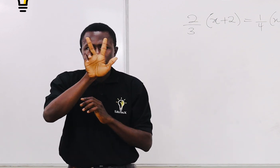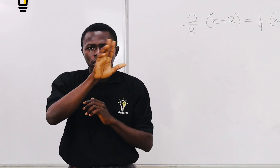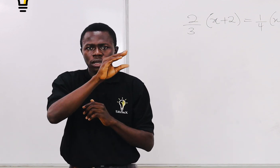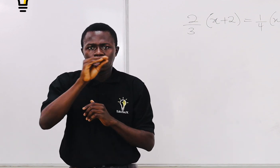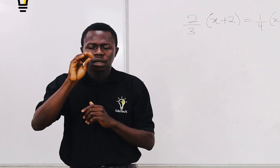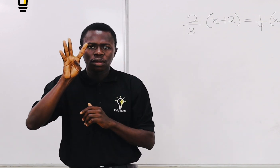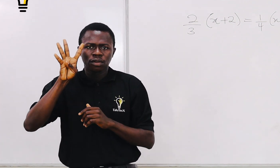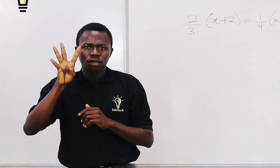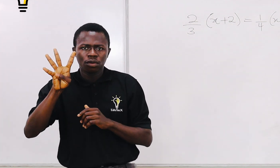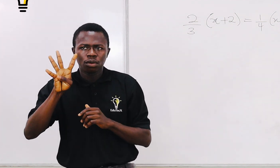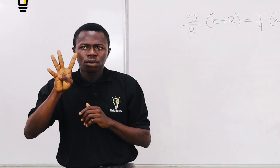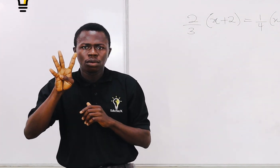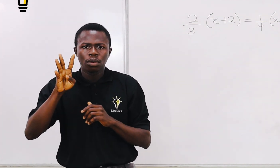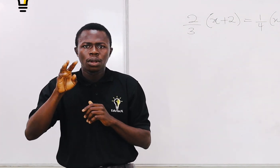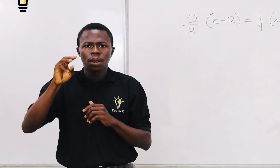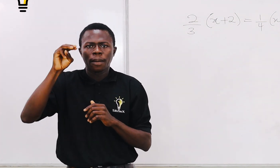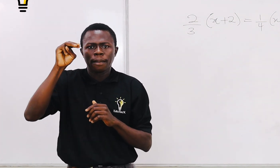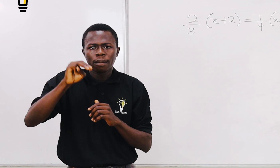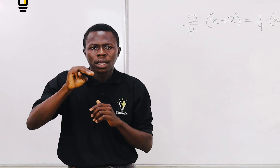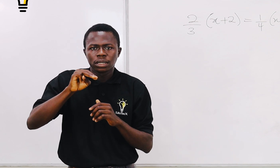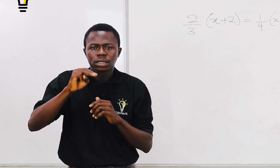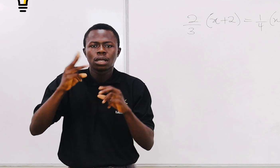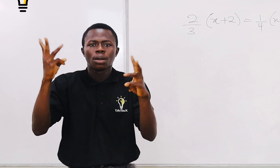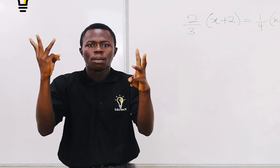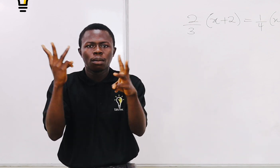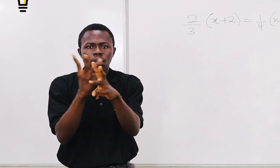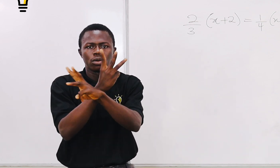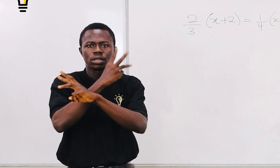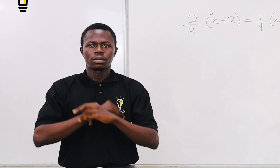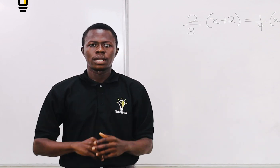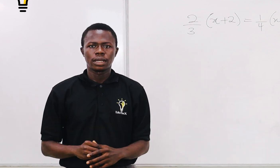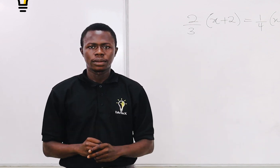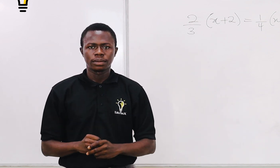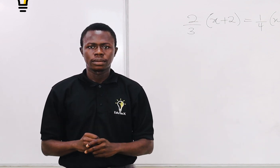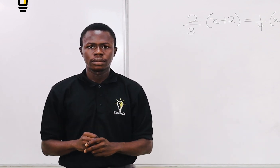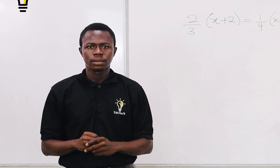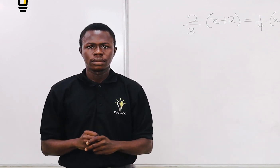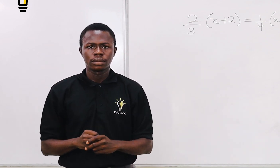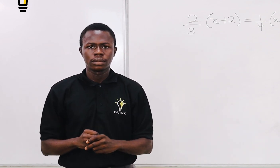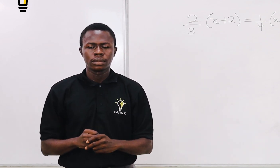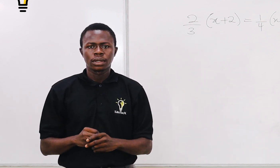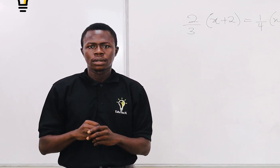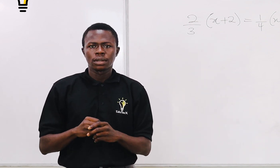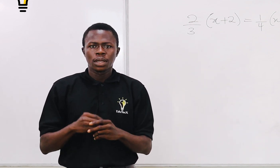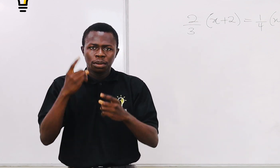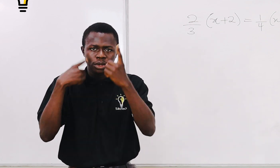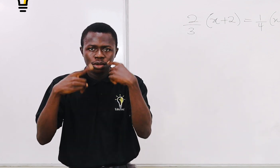We have 3 as the denominator for the first fraction and 4 as the denominator for the second fraction. So what we do to